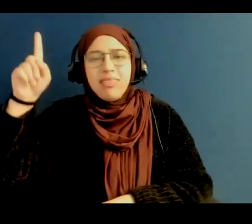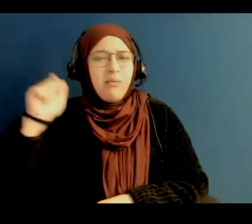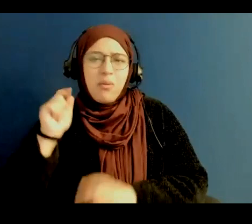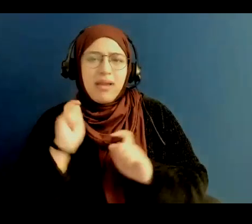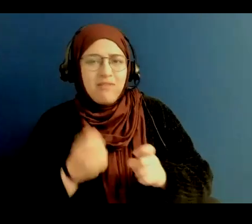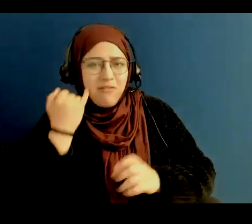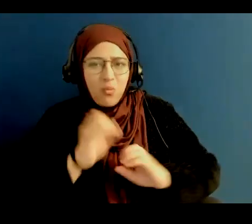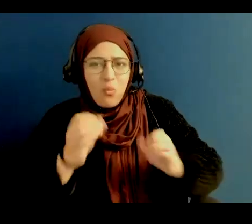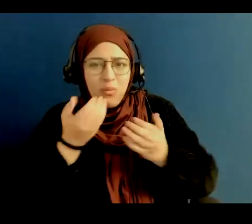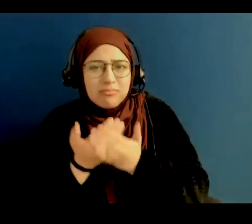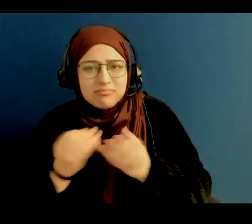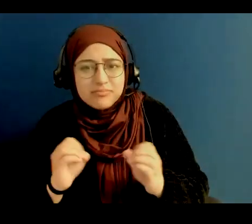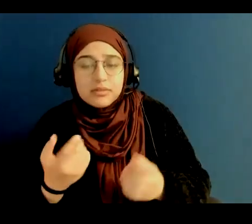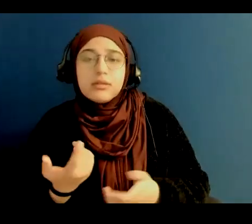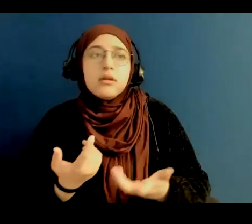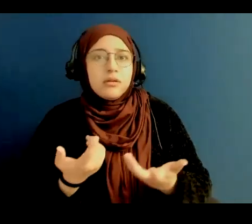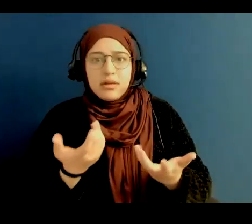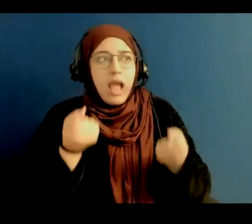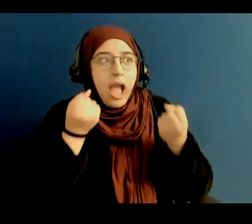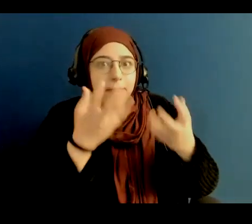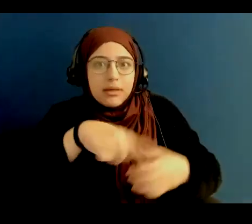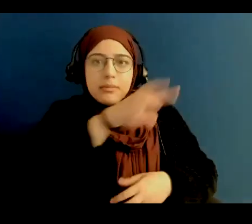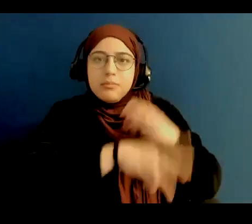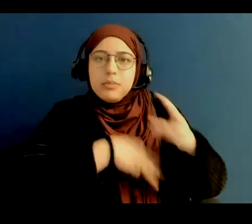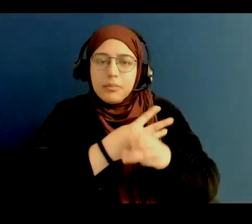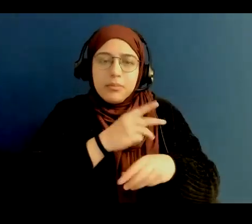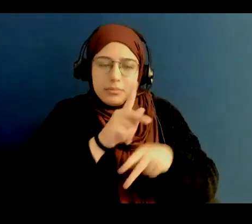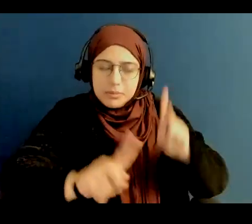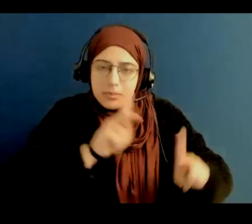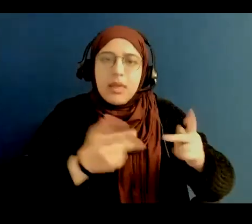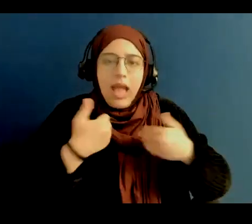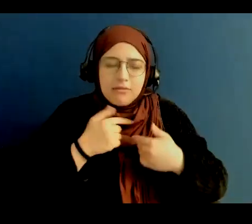truly, sincerely making dua and putting the effort in?